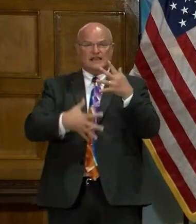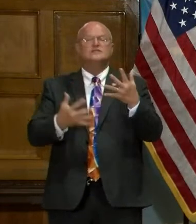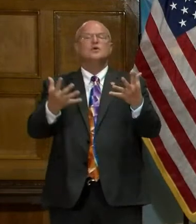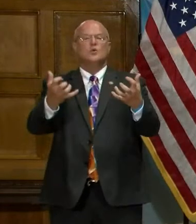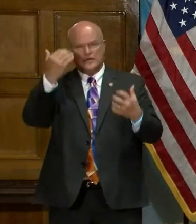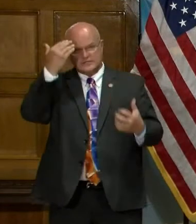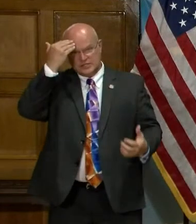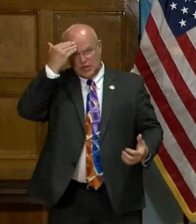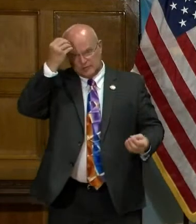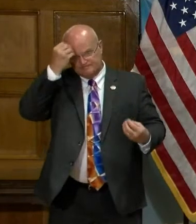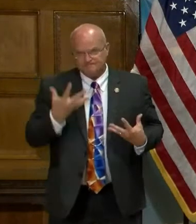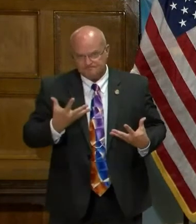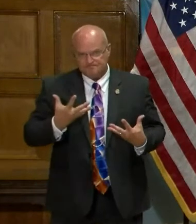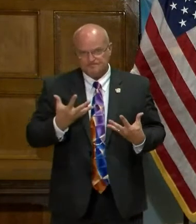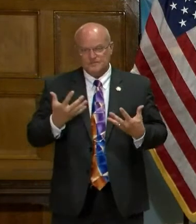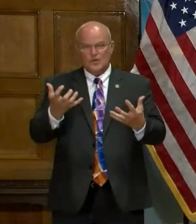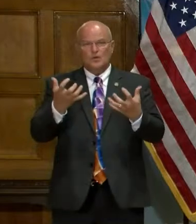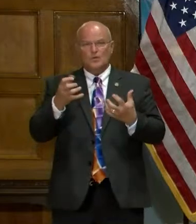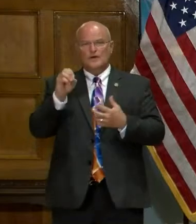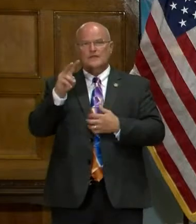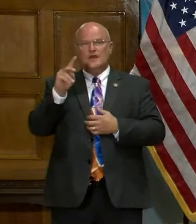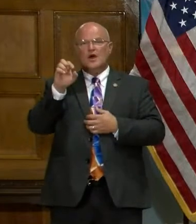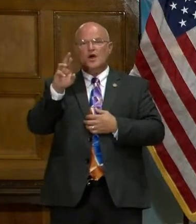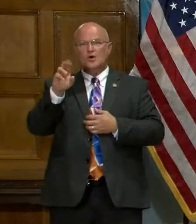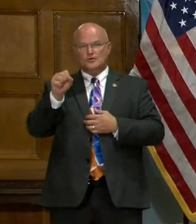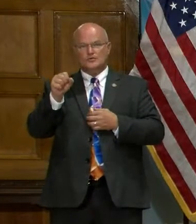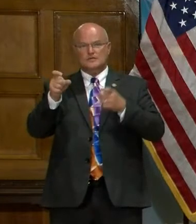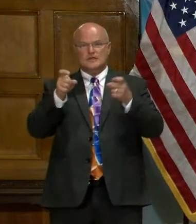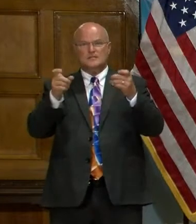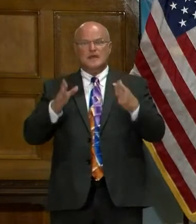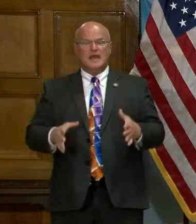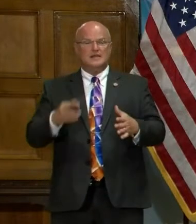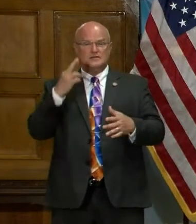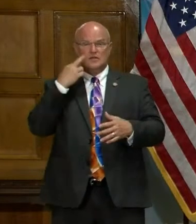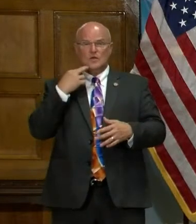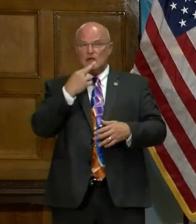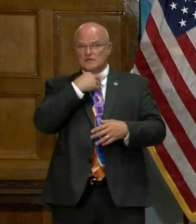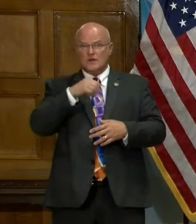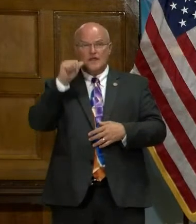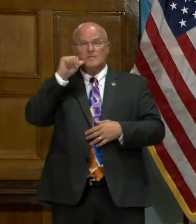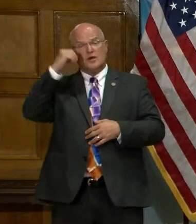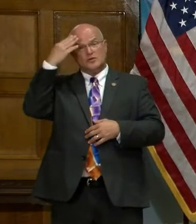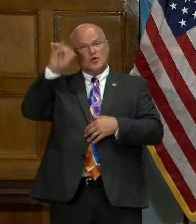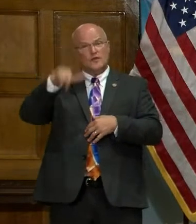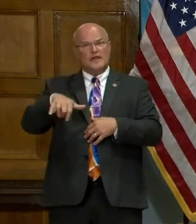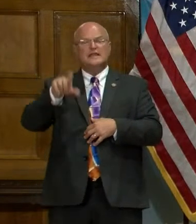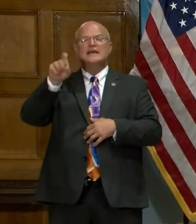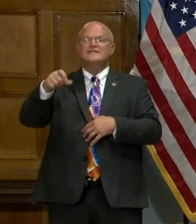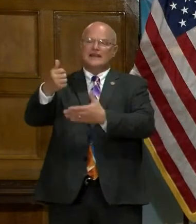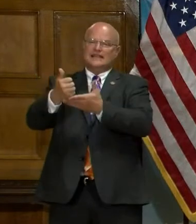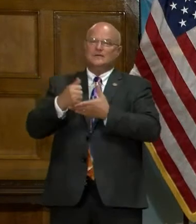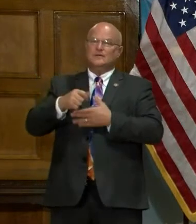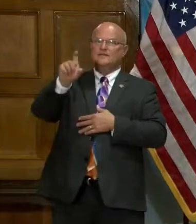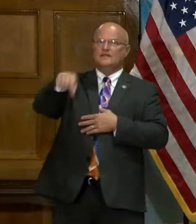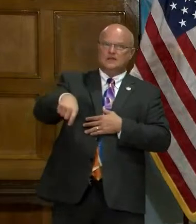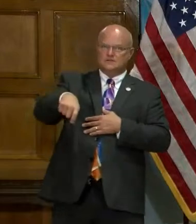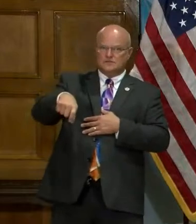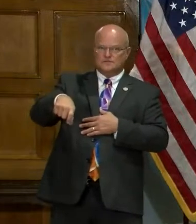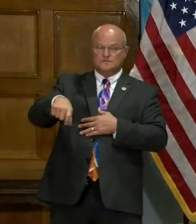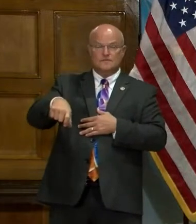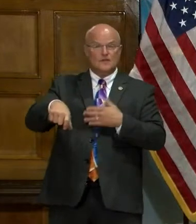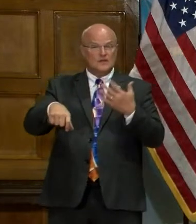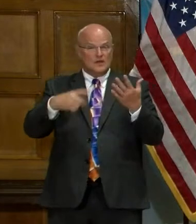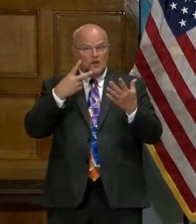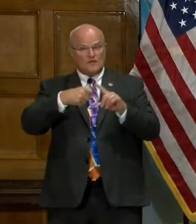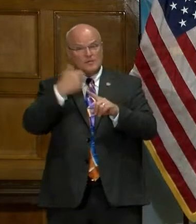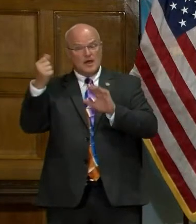We want the owners of the managers of the restaurants or bars to know about that. They've got to help us. As you can see